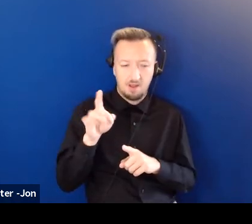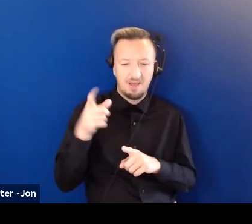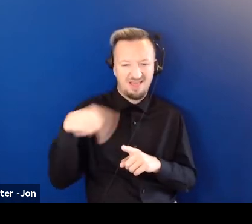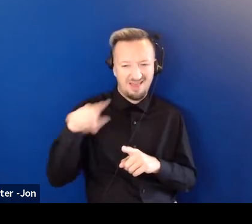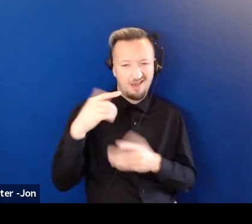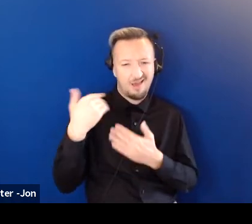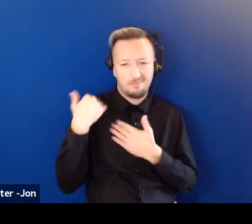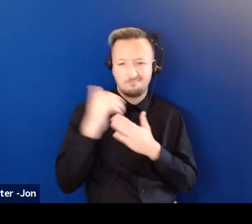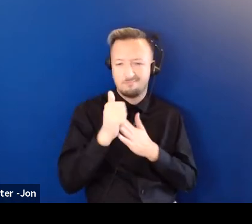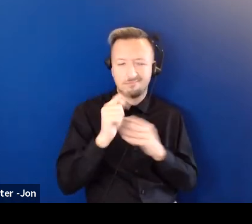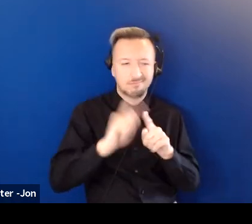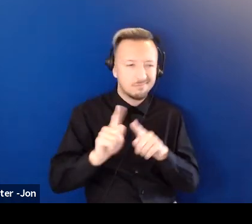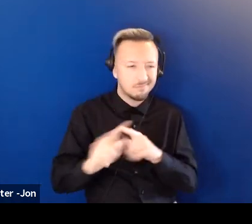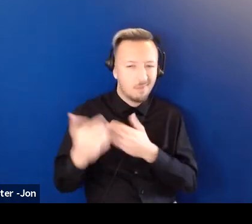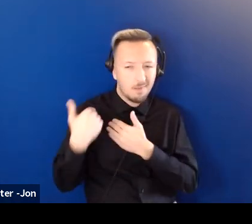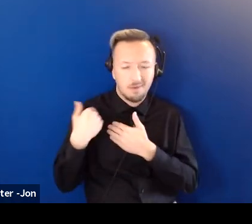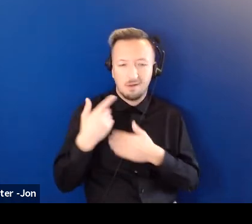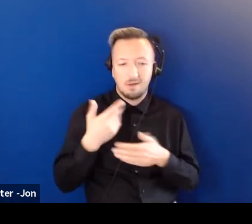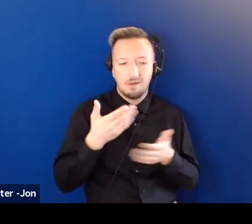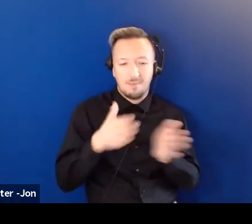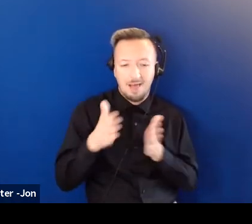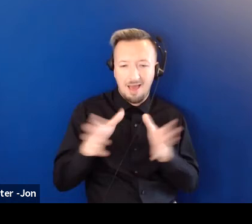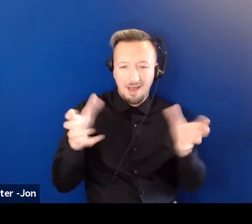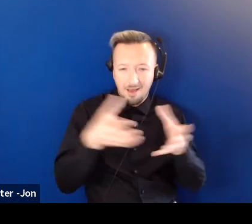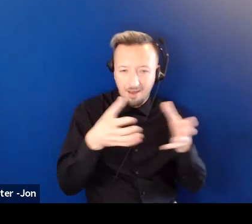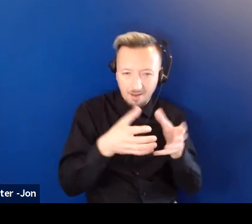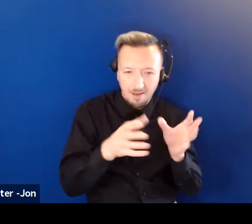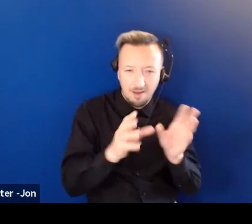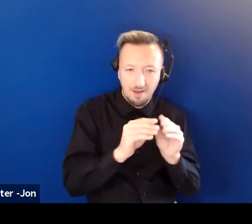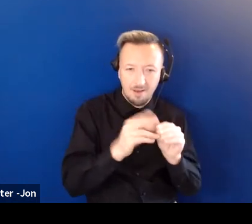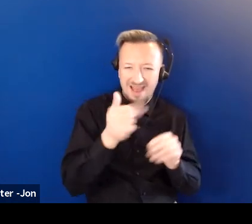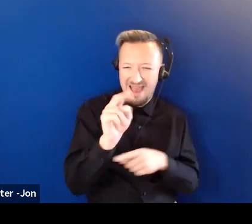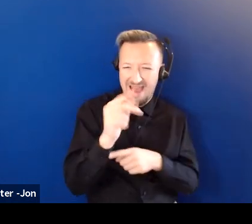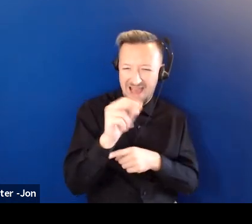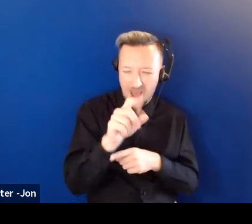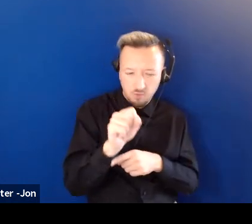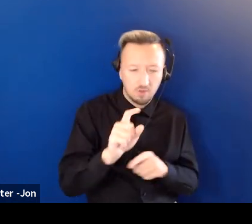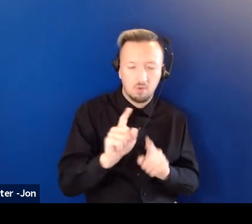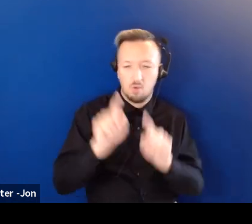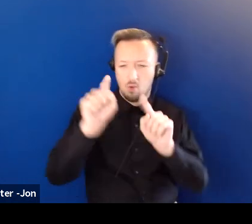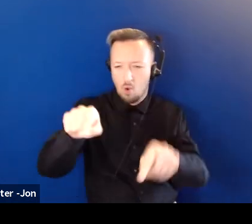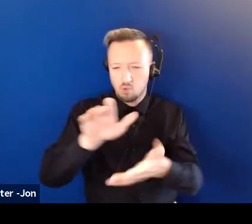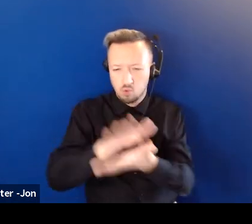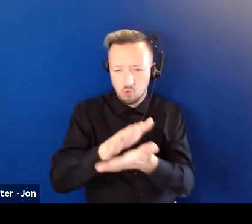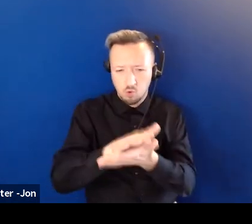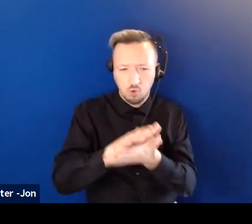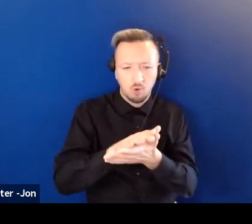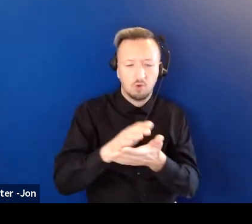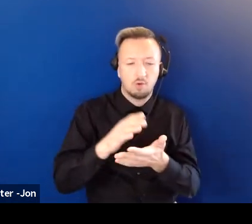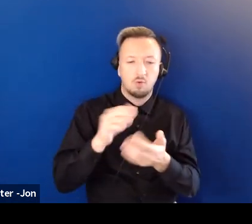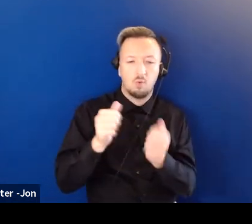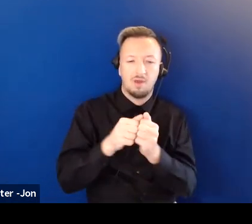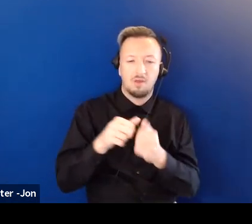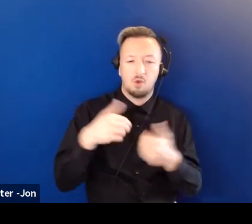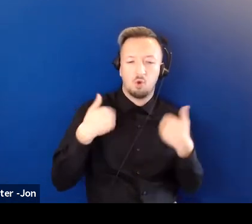hangouts. They facilitate lessons at the summer series. Then they go into schools with youth independent living specialists. And they